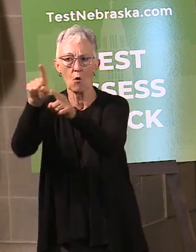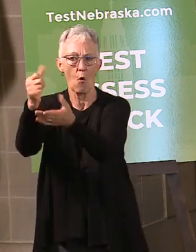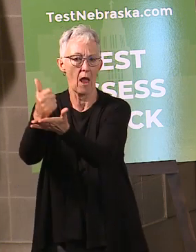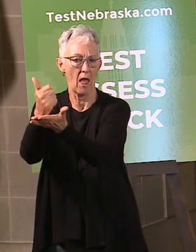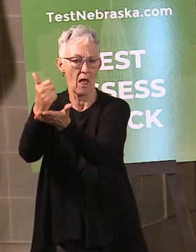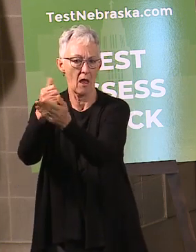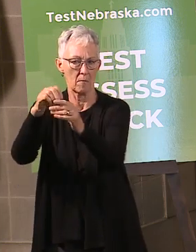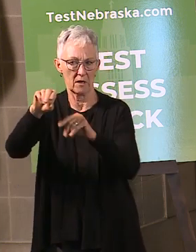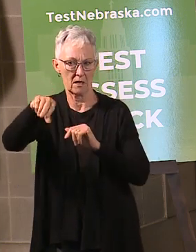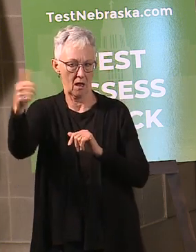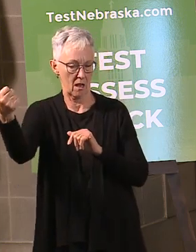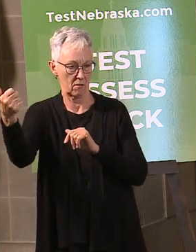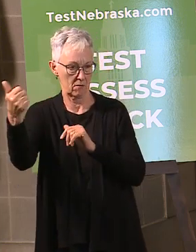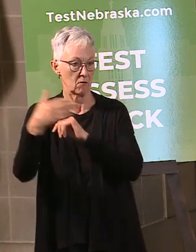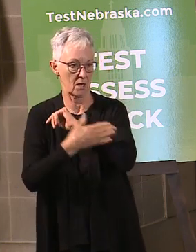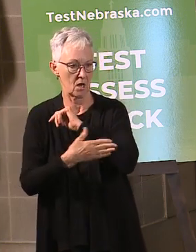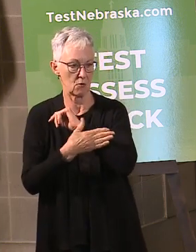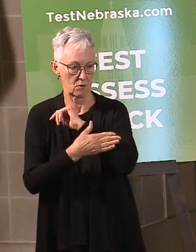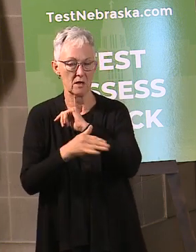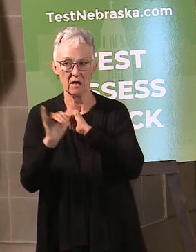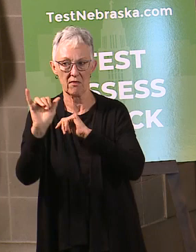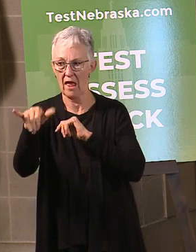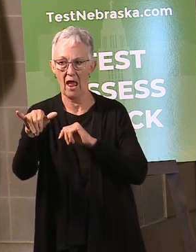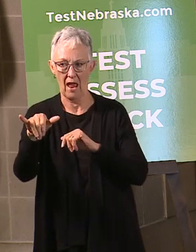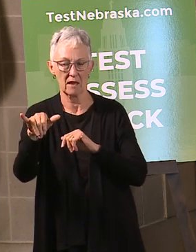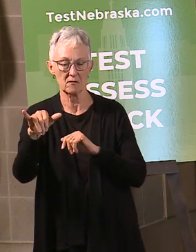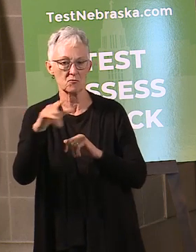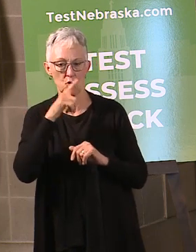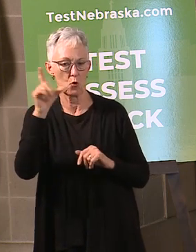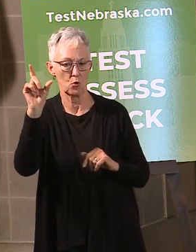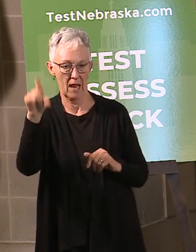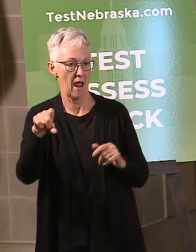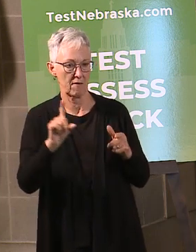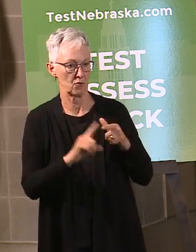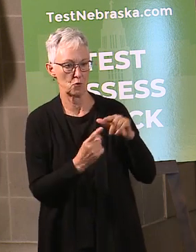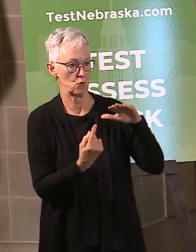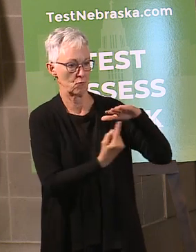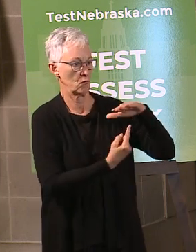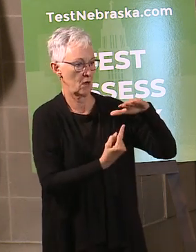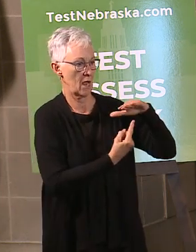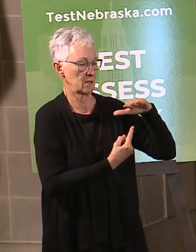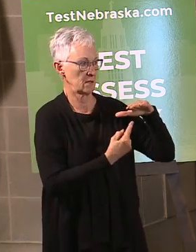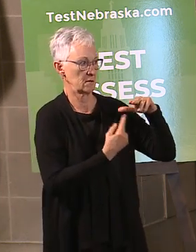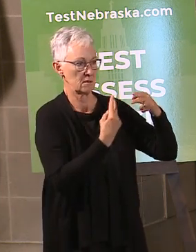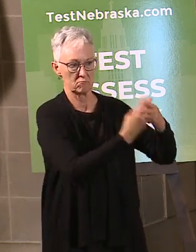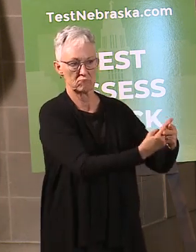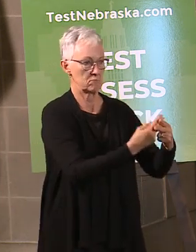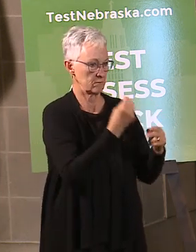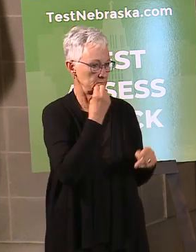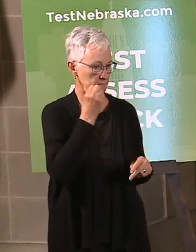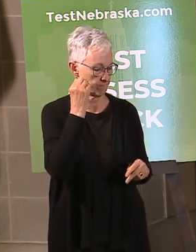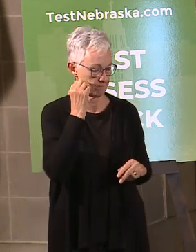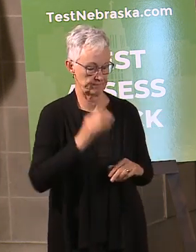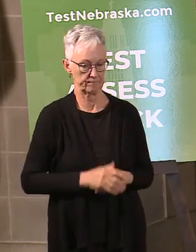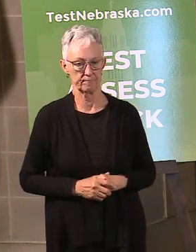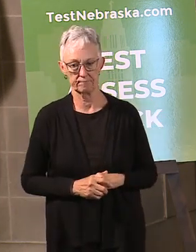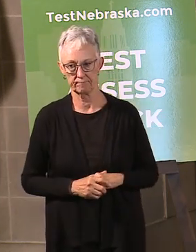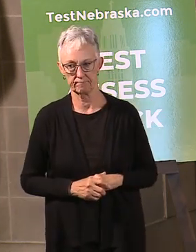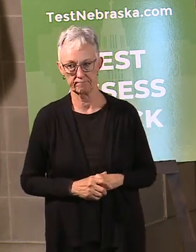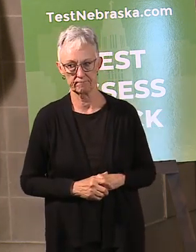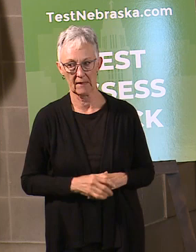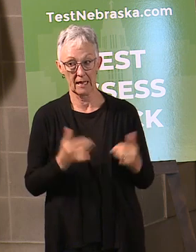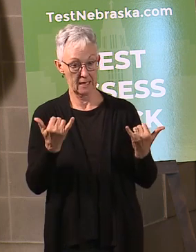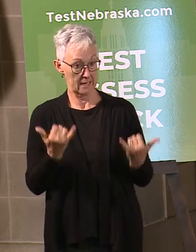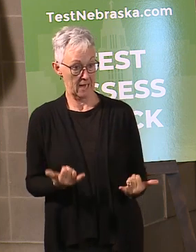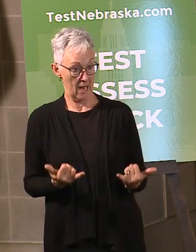traveling nationally. That also kind of begs the question then, what about Memorial Day weekend coming up here pretty fast? Again, when we put our travel quarantine in place,